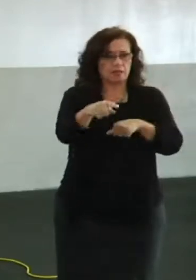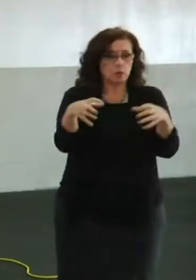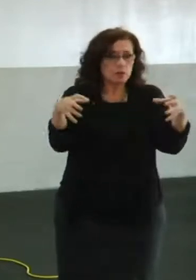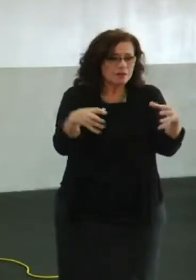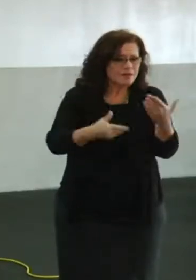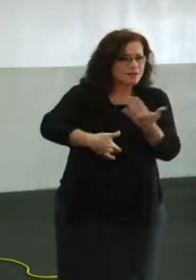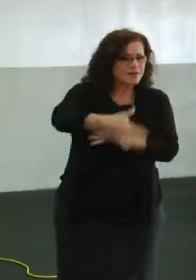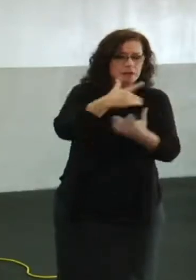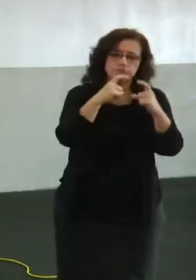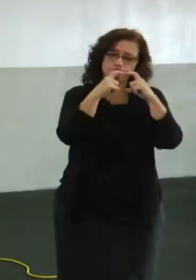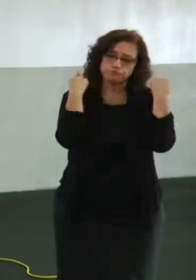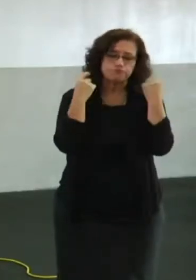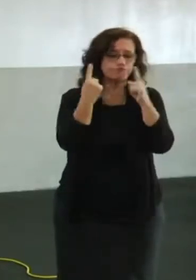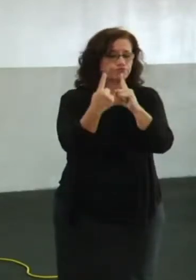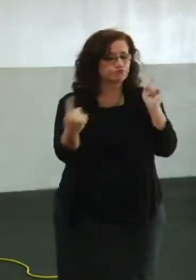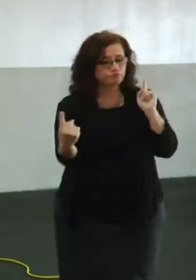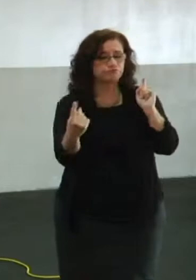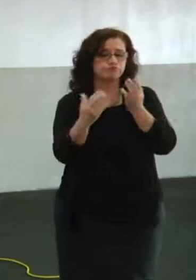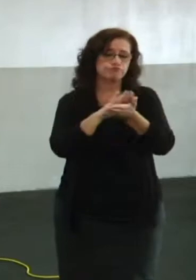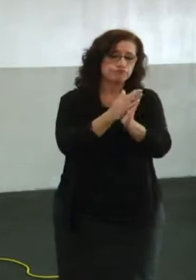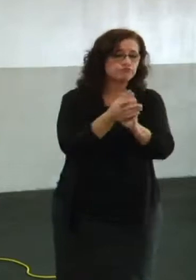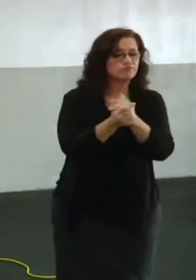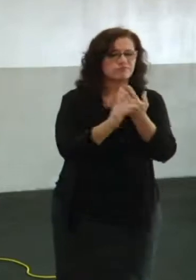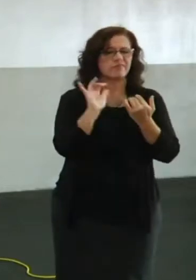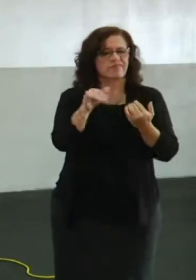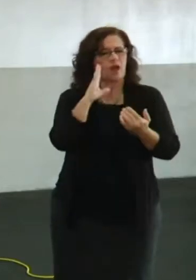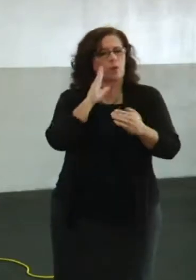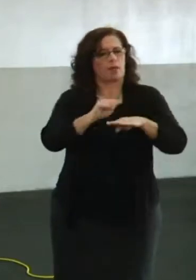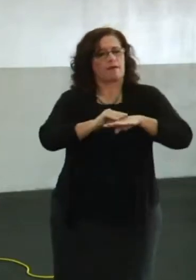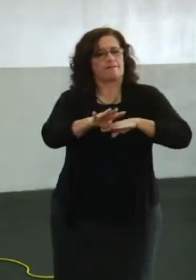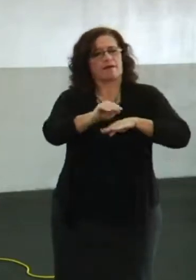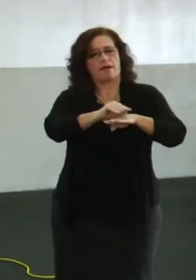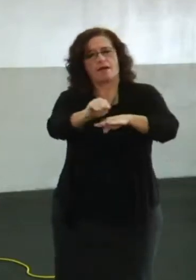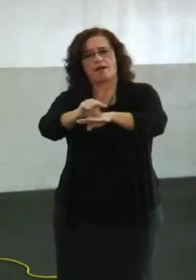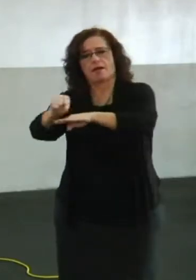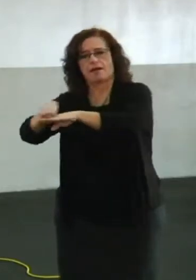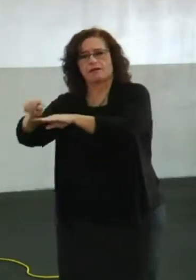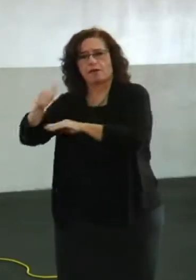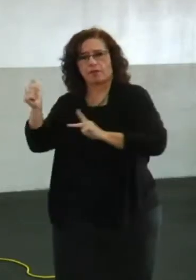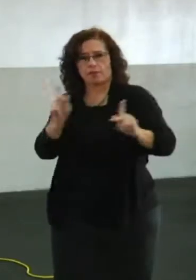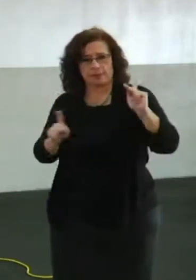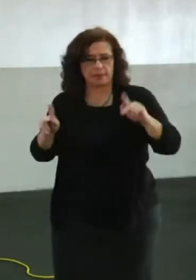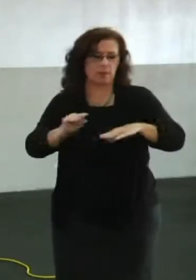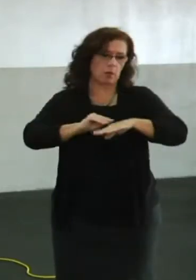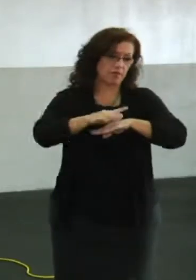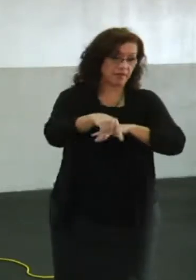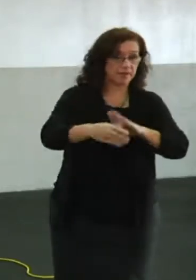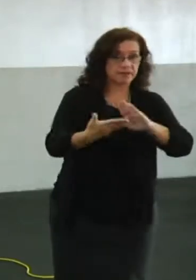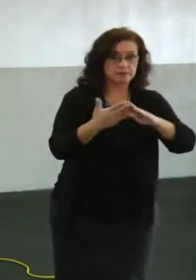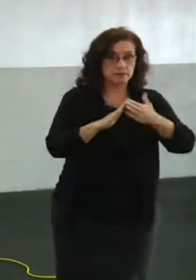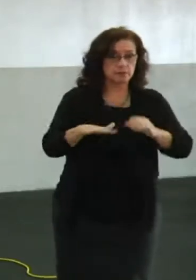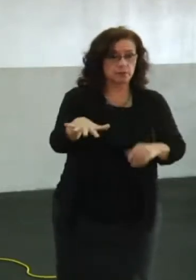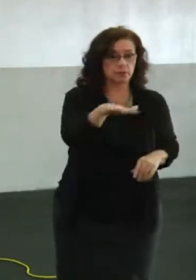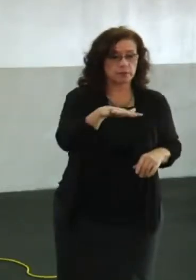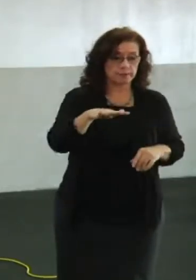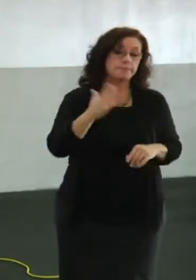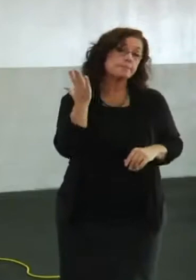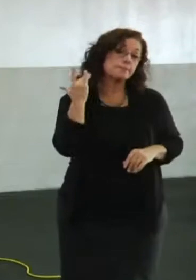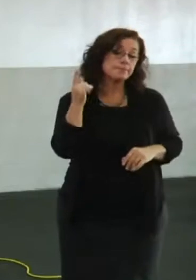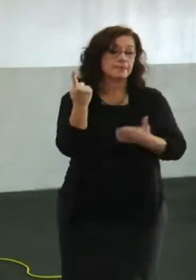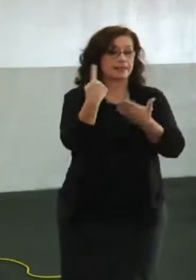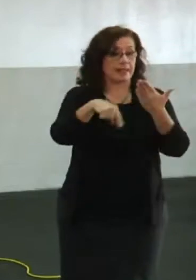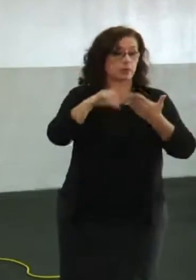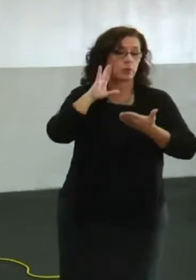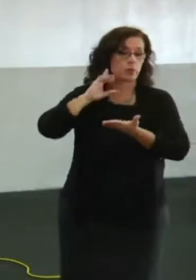actions will have an impact because that the week of dialogue with the state that we expect to